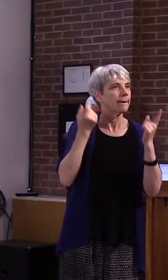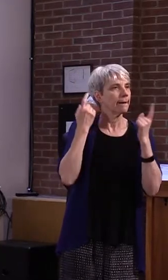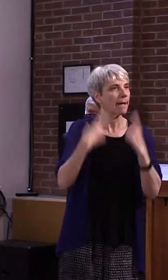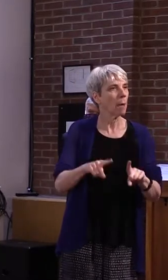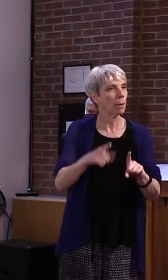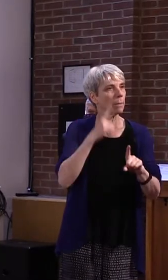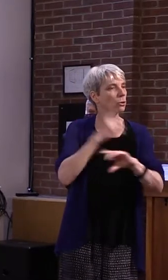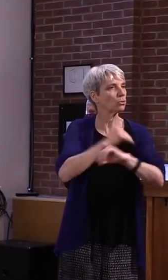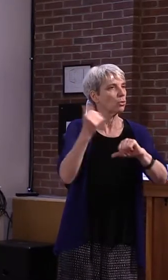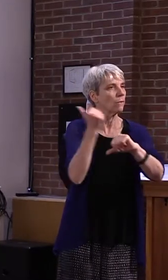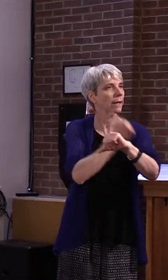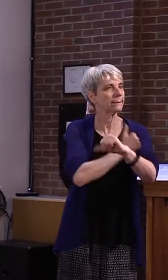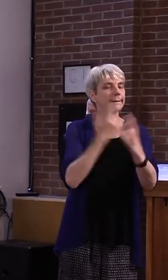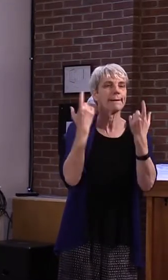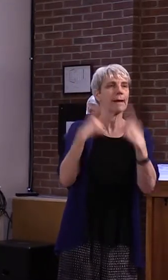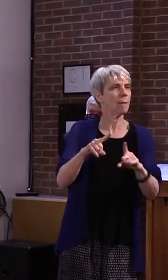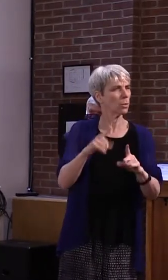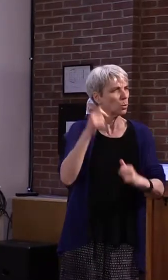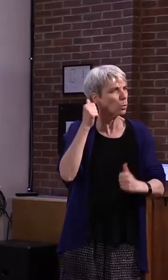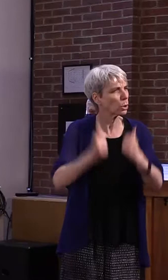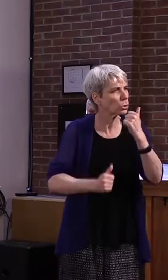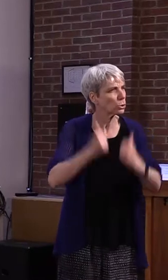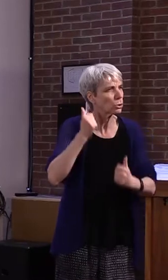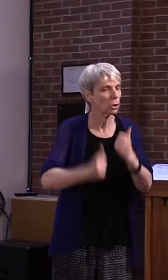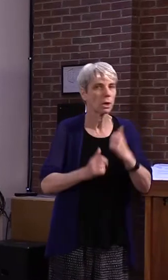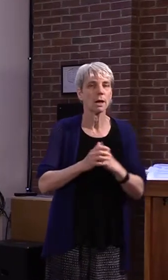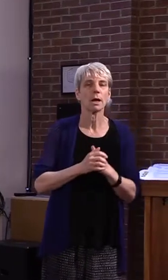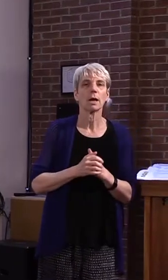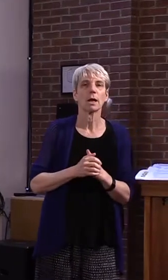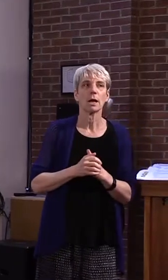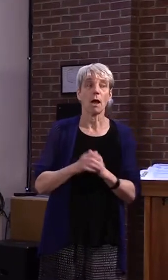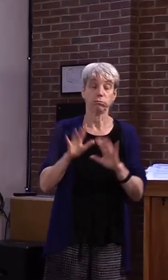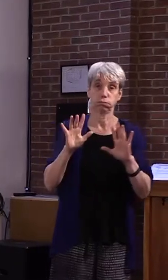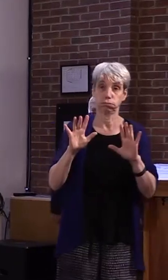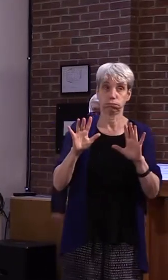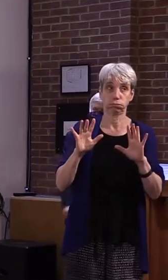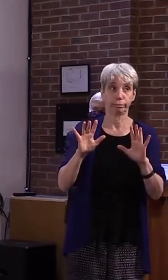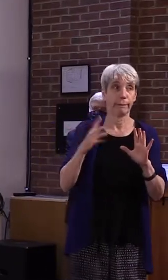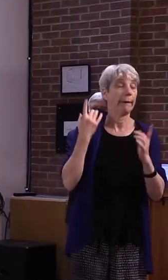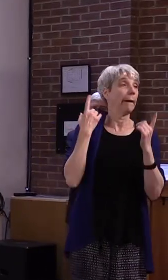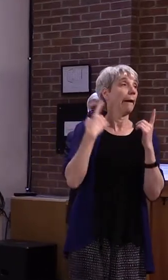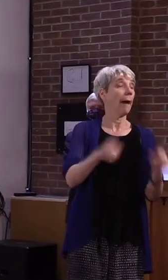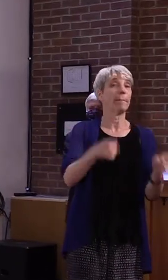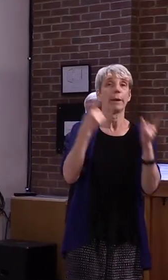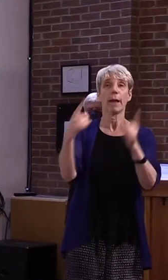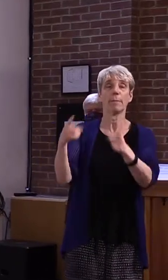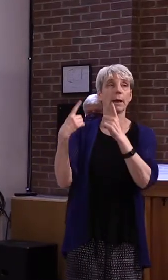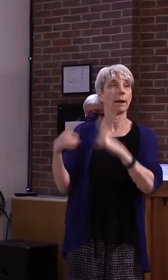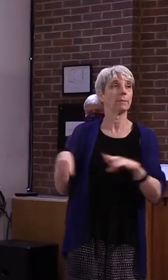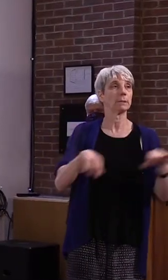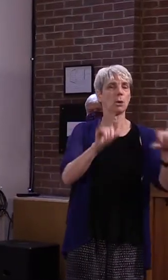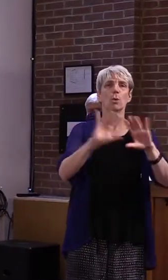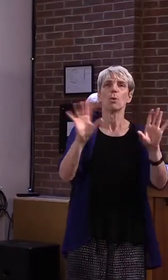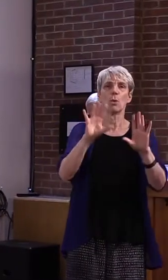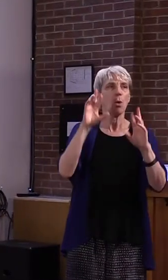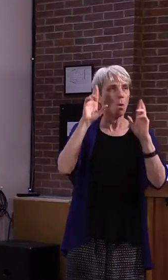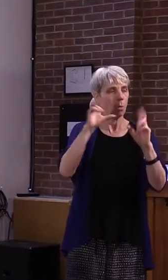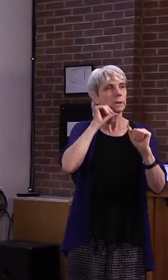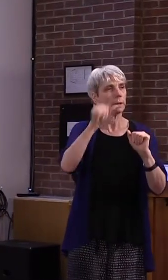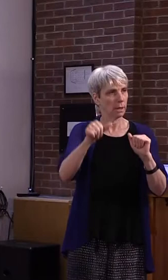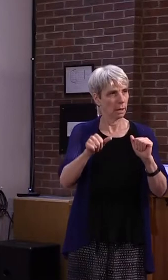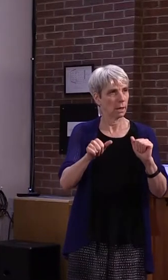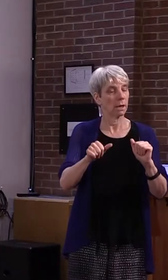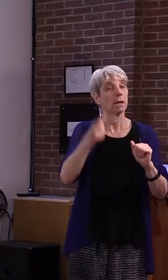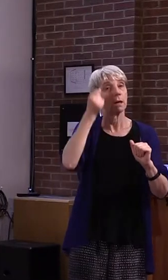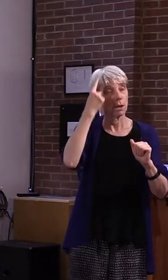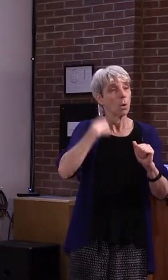vaccine? So I would hope this is not what we should expect, because obviously we have increased the size of mass